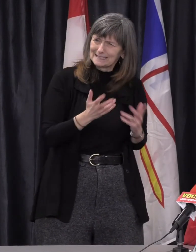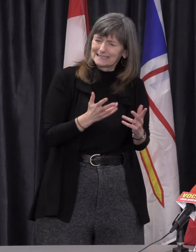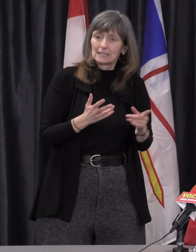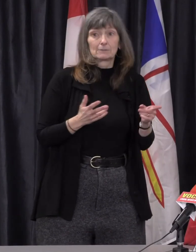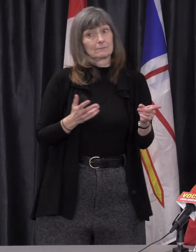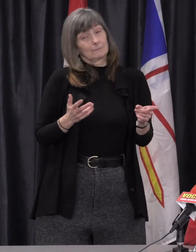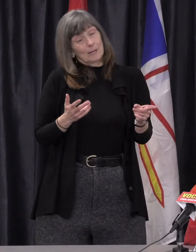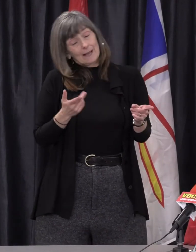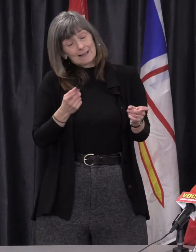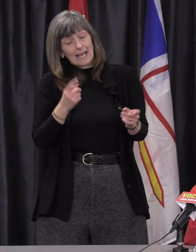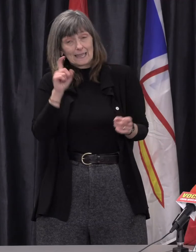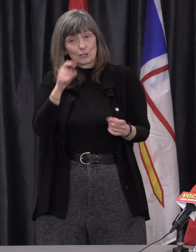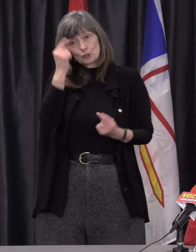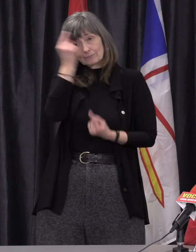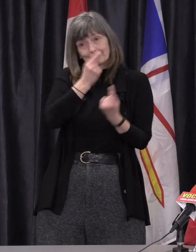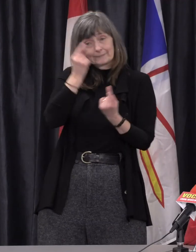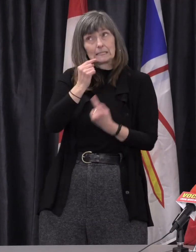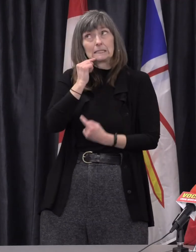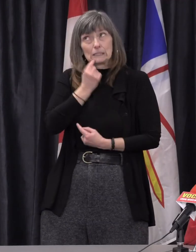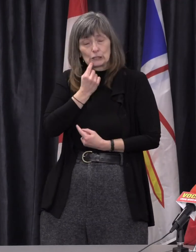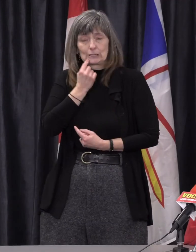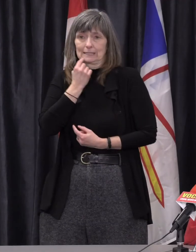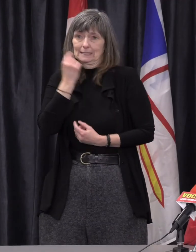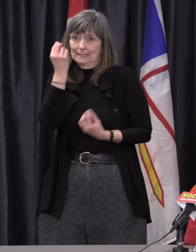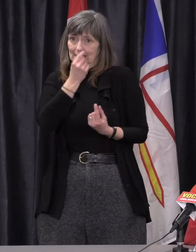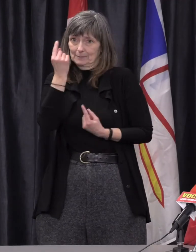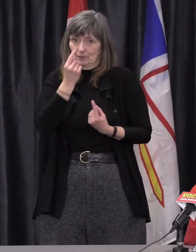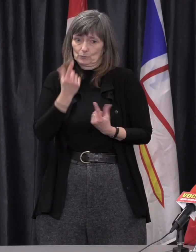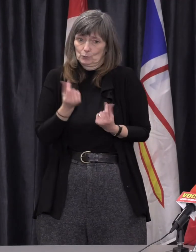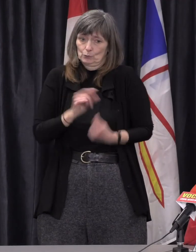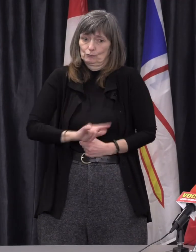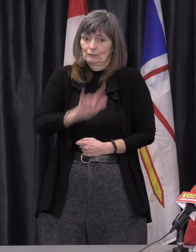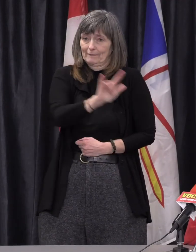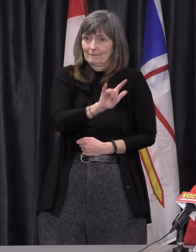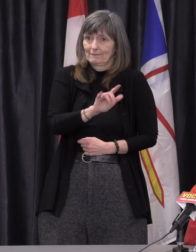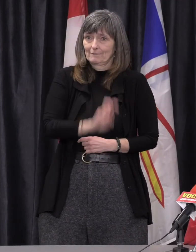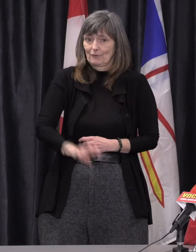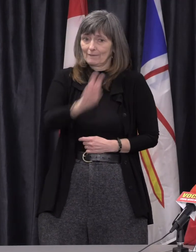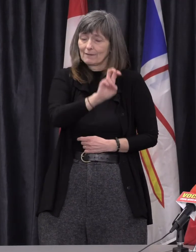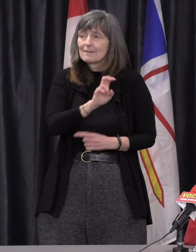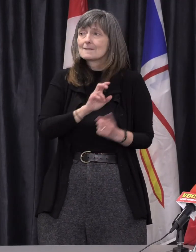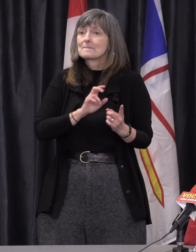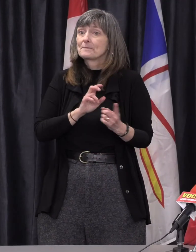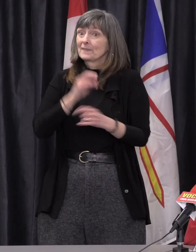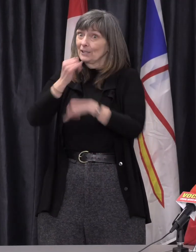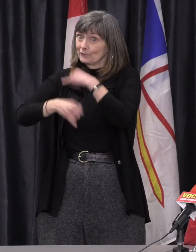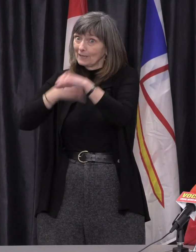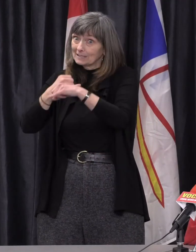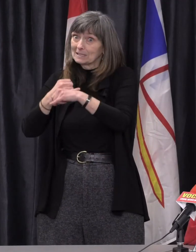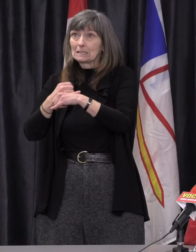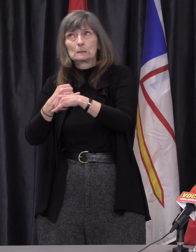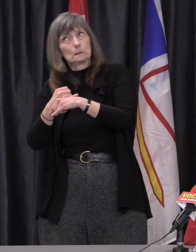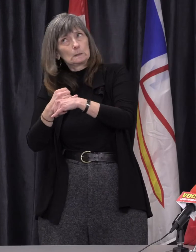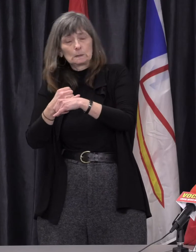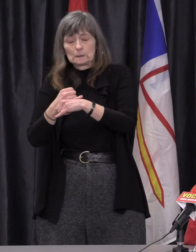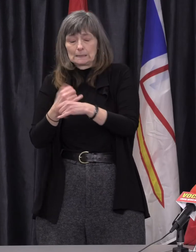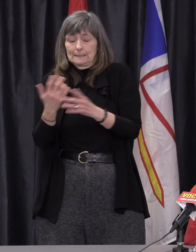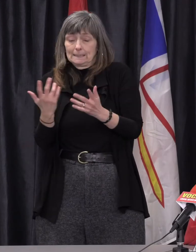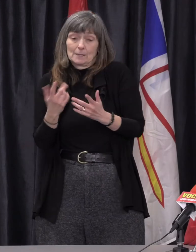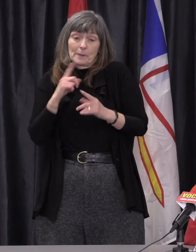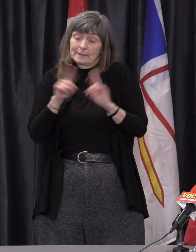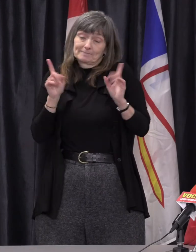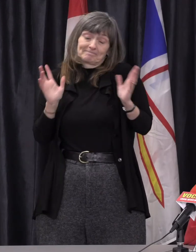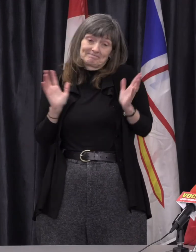fly internationally at this time, but it's difficult to comment on.